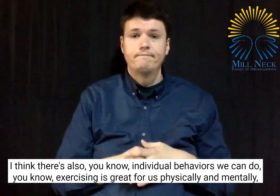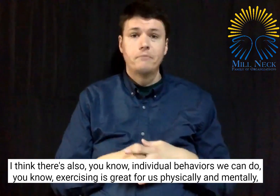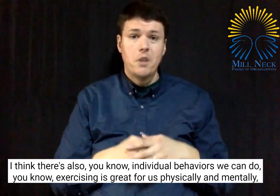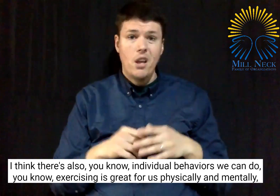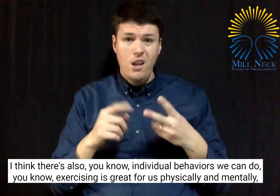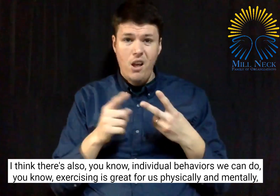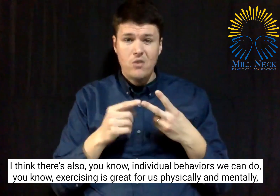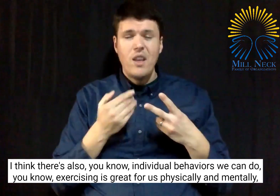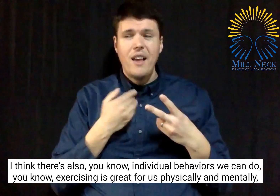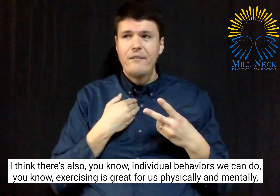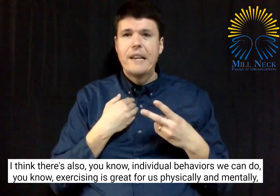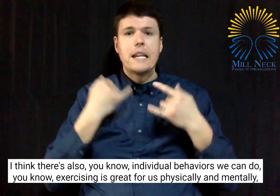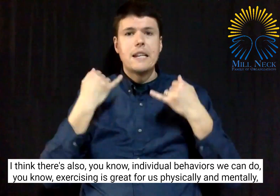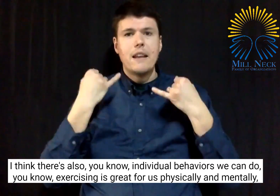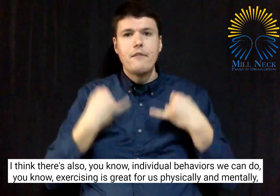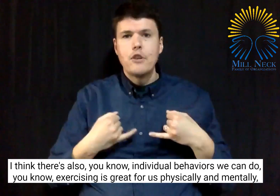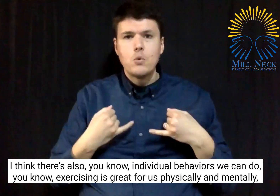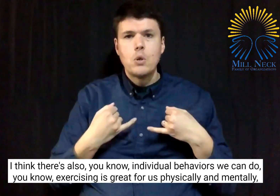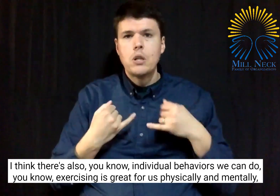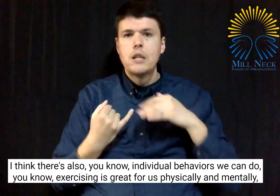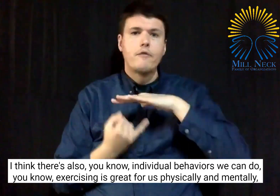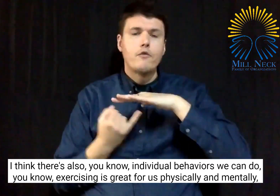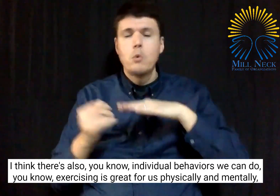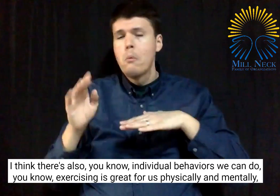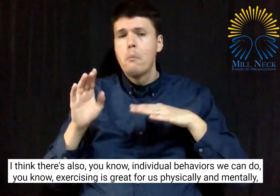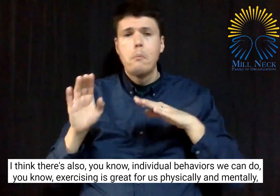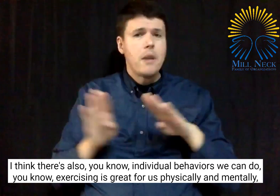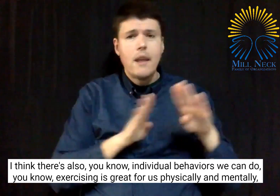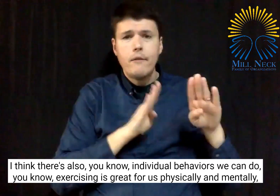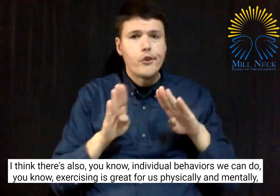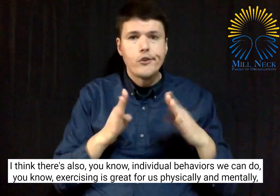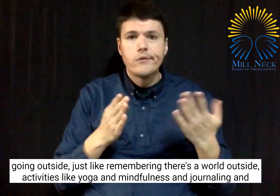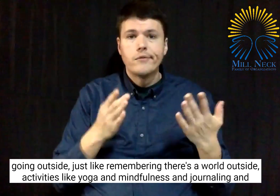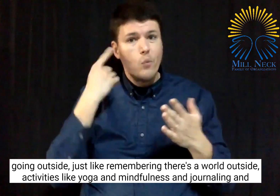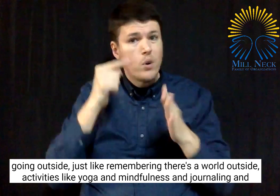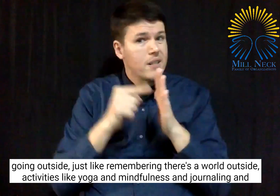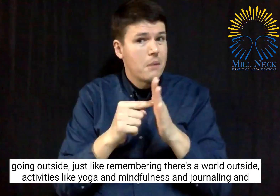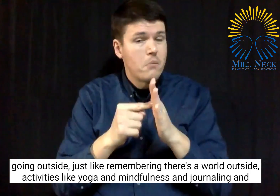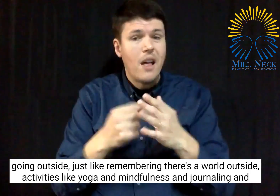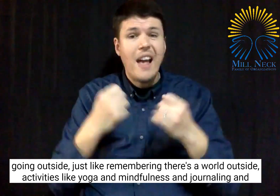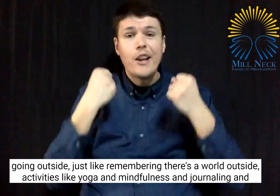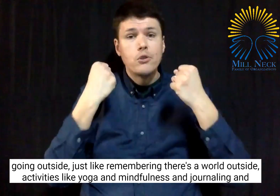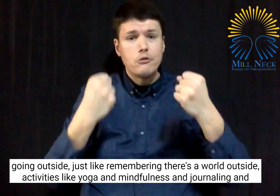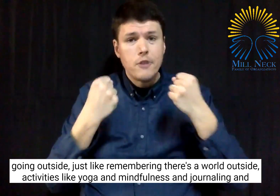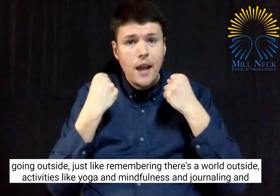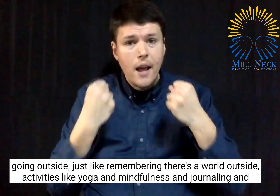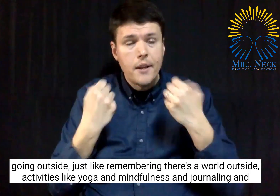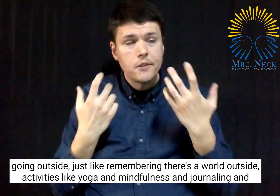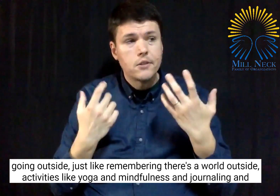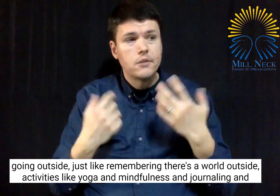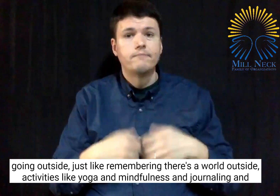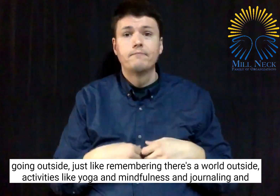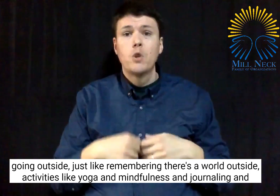do. Exercising is great for us physically and mentally. Going outside, just like remembering there's a world